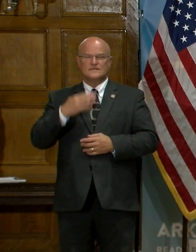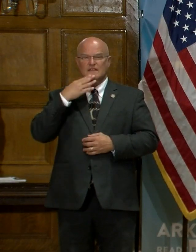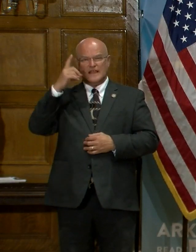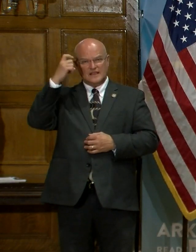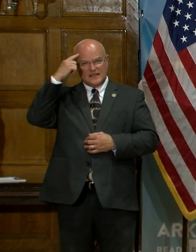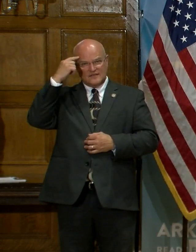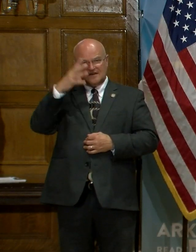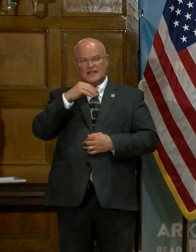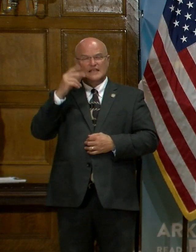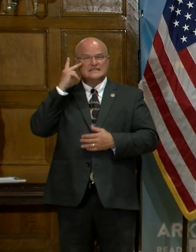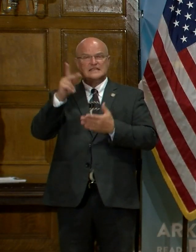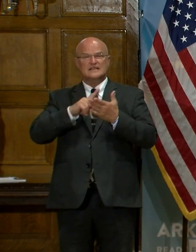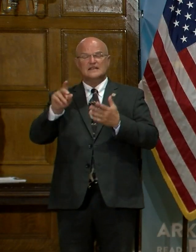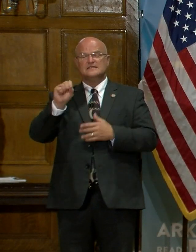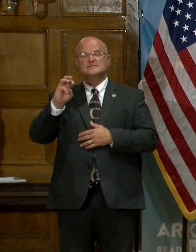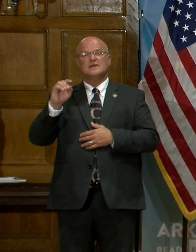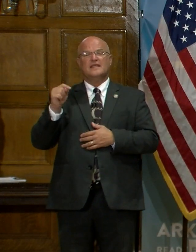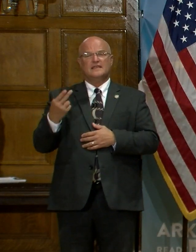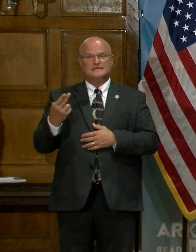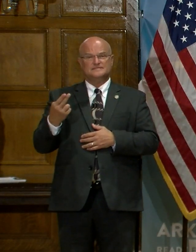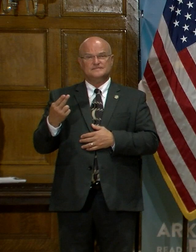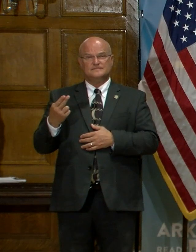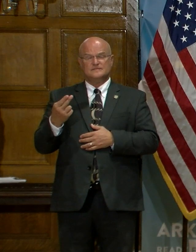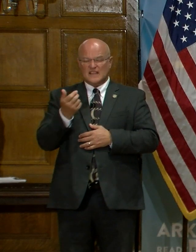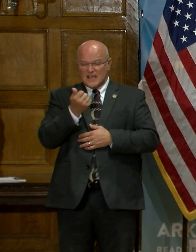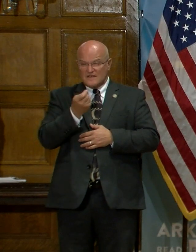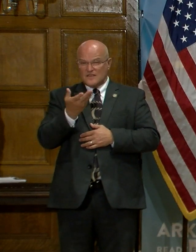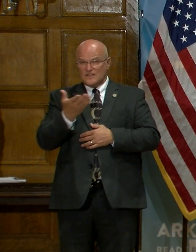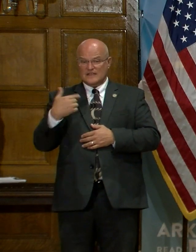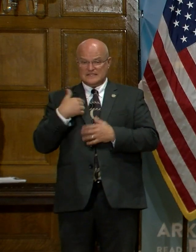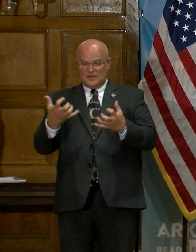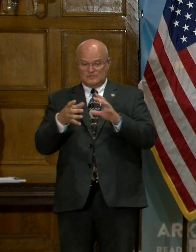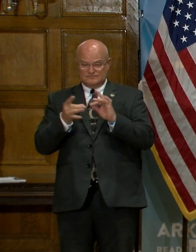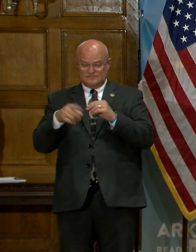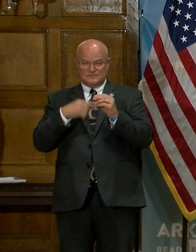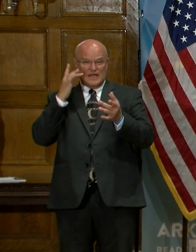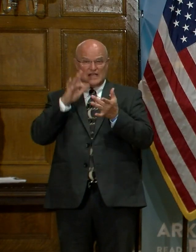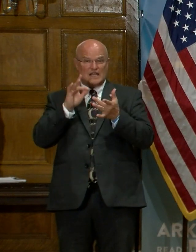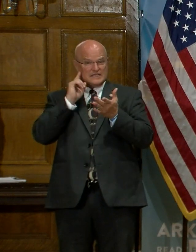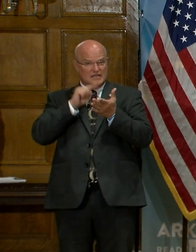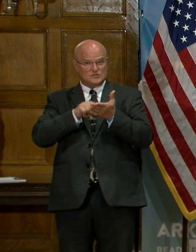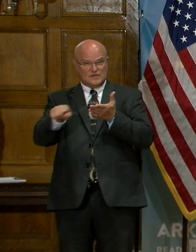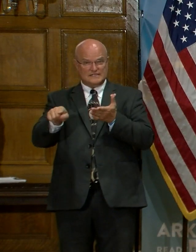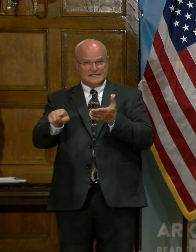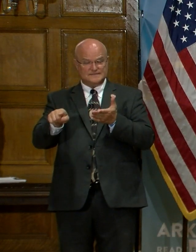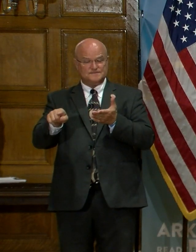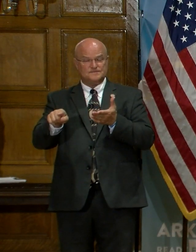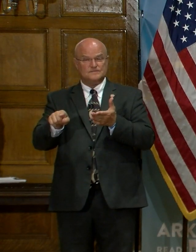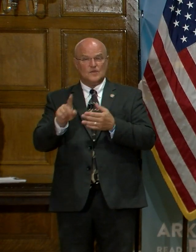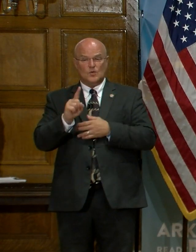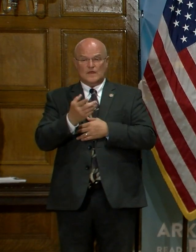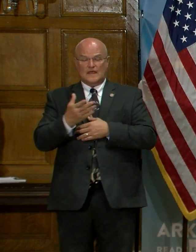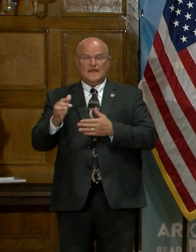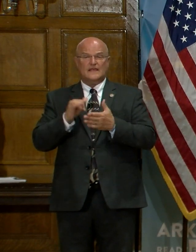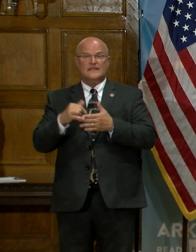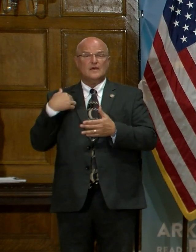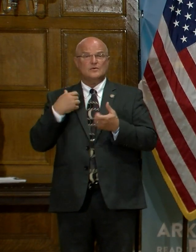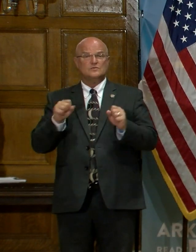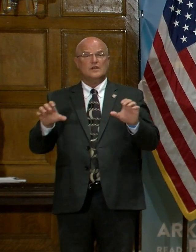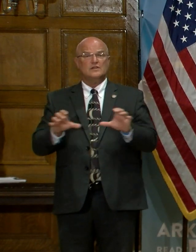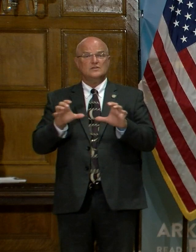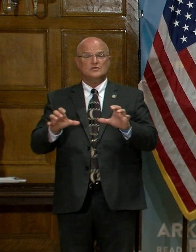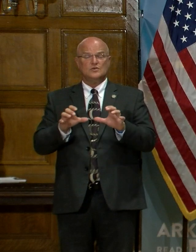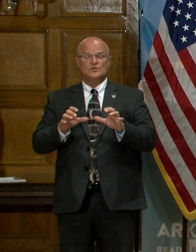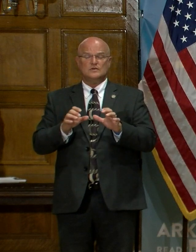Thank you, Governor and Secretary Smith. A couple of things I want to cover about contact tracing. One of the things that we're trying to